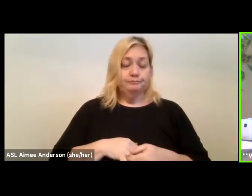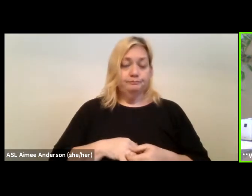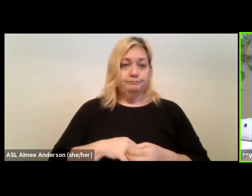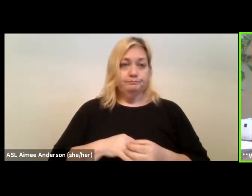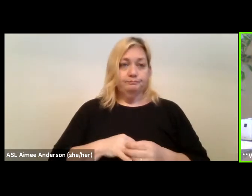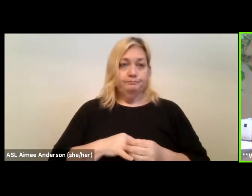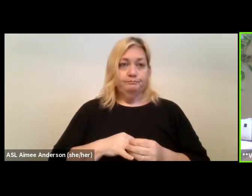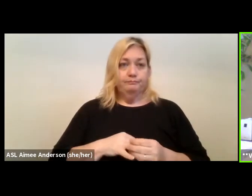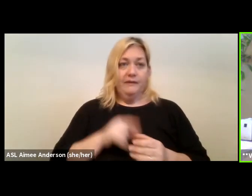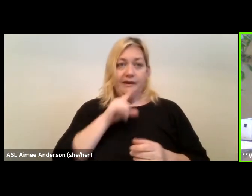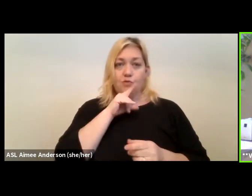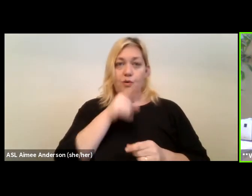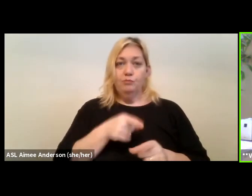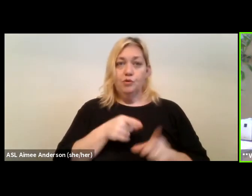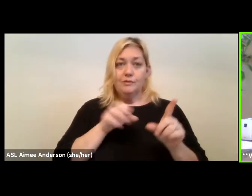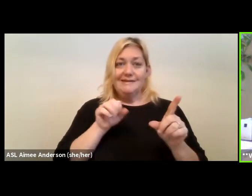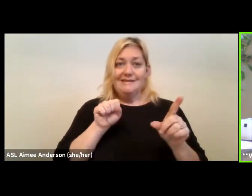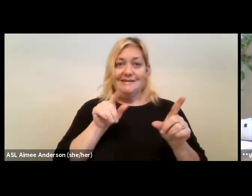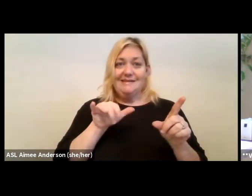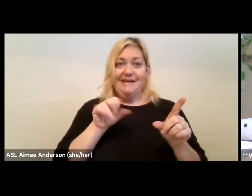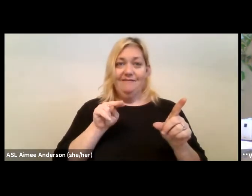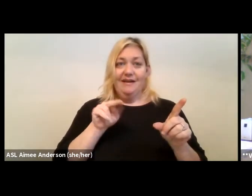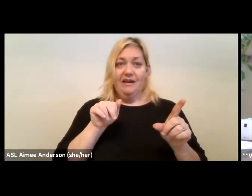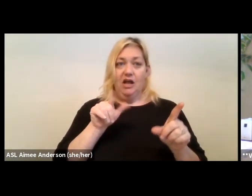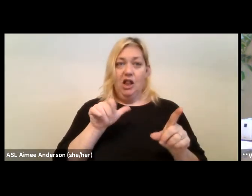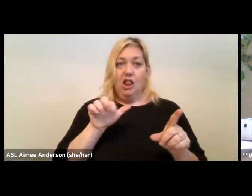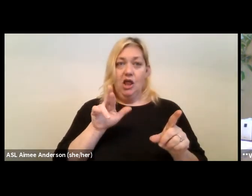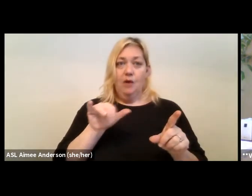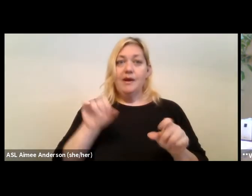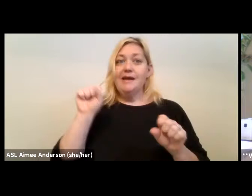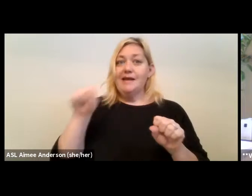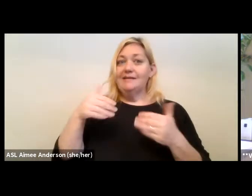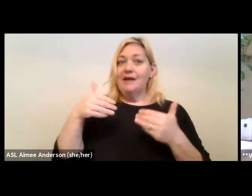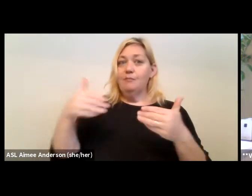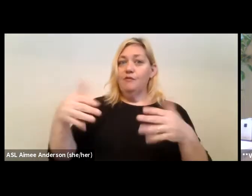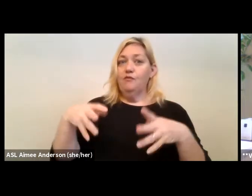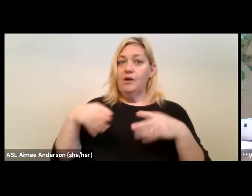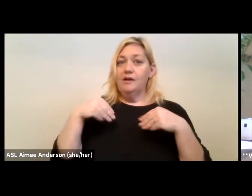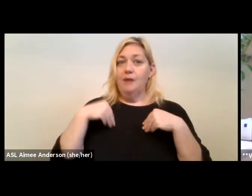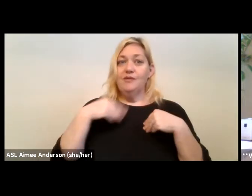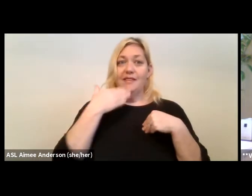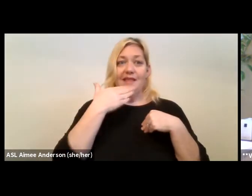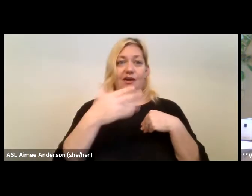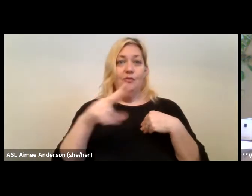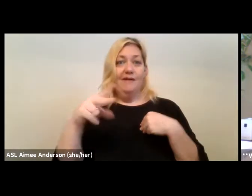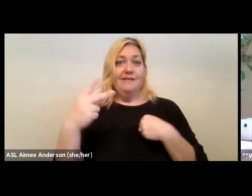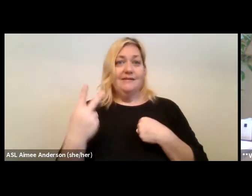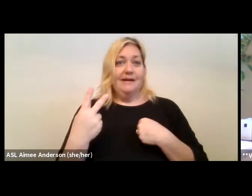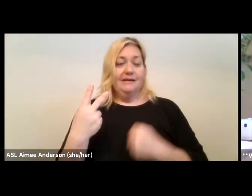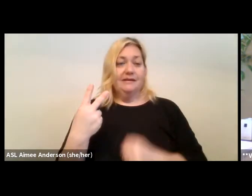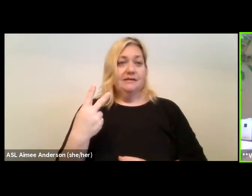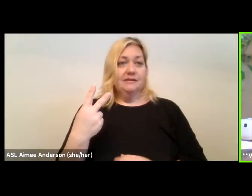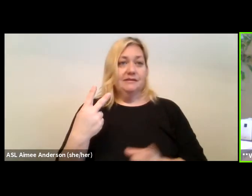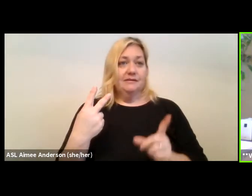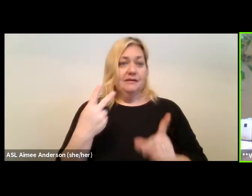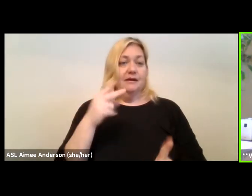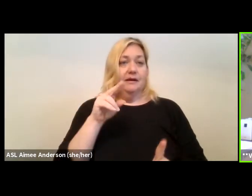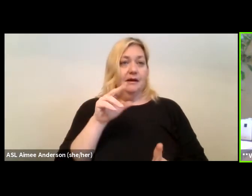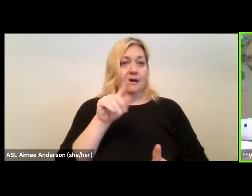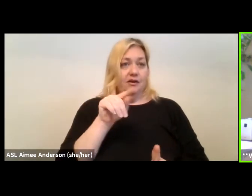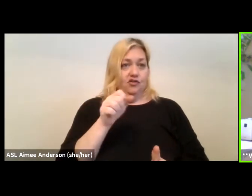You could unmute him, please. Yes, I move adoption. Thank you. Do I have a second? Mr.